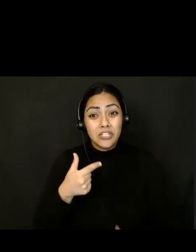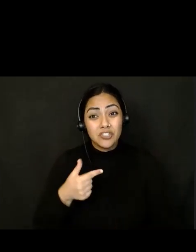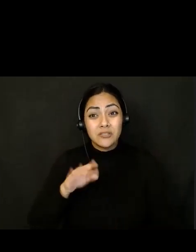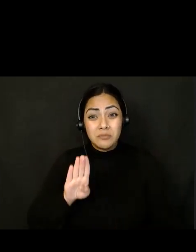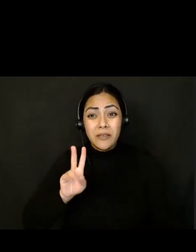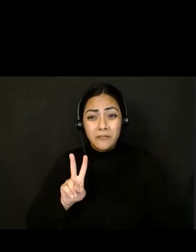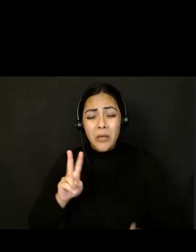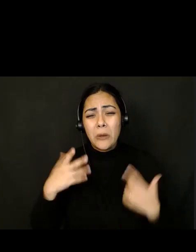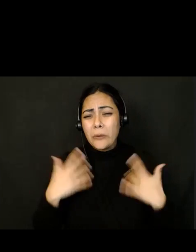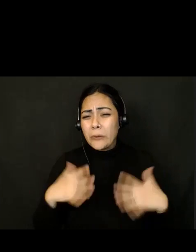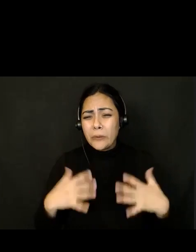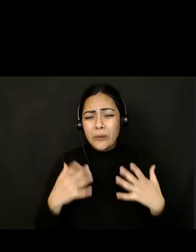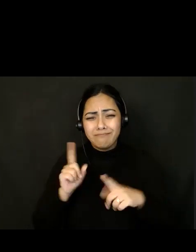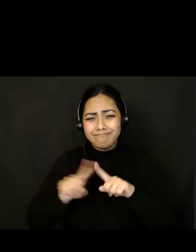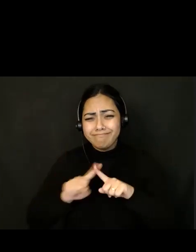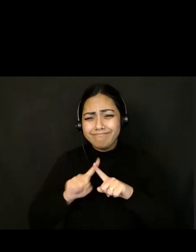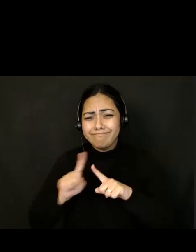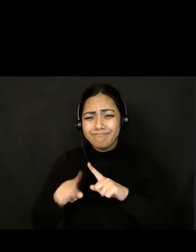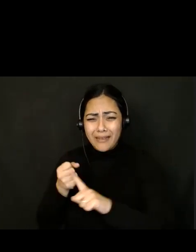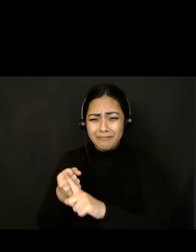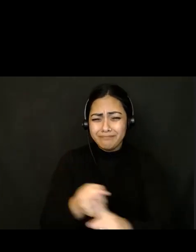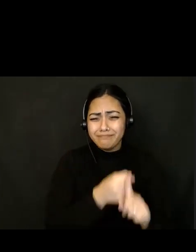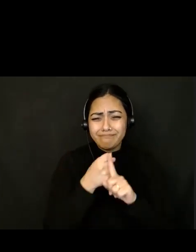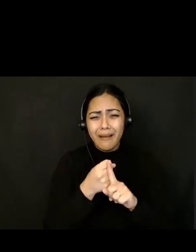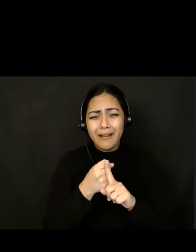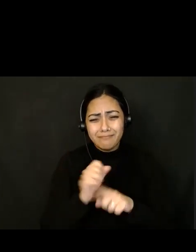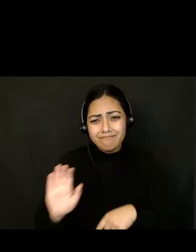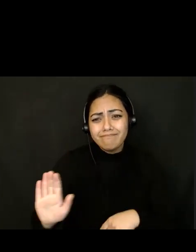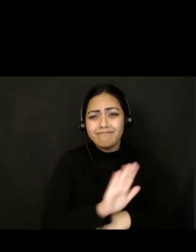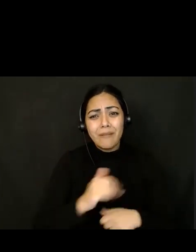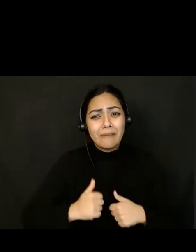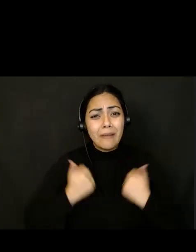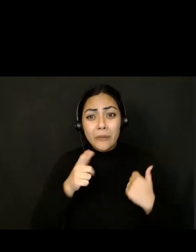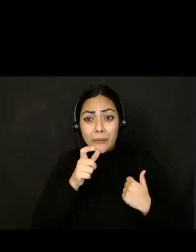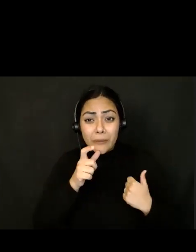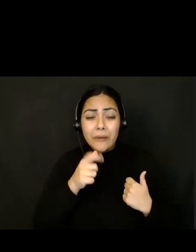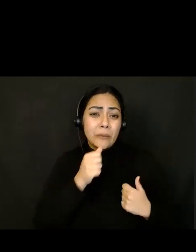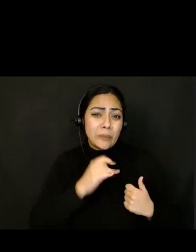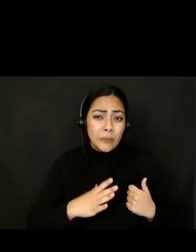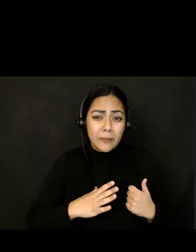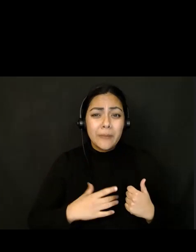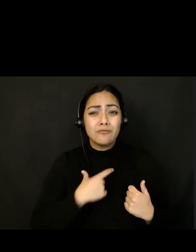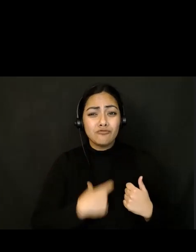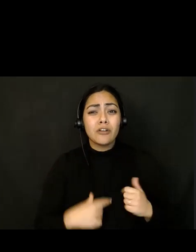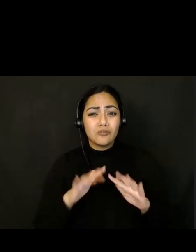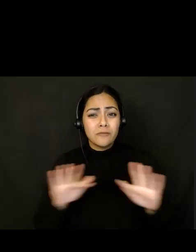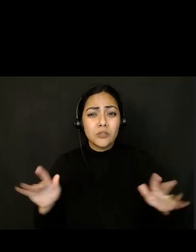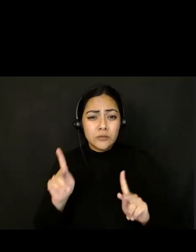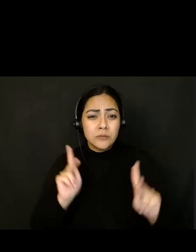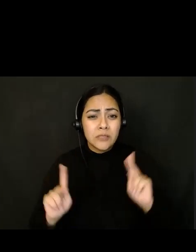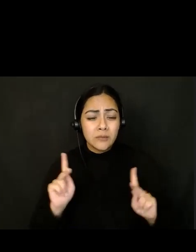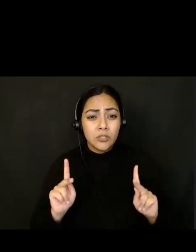on the lives of women and gender-diverse people. The gender-based violence sector has built